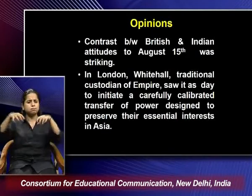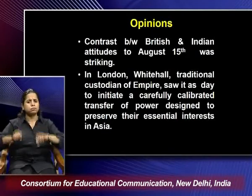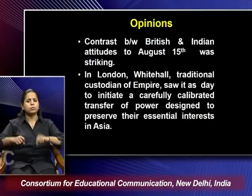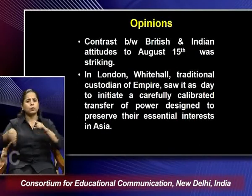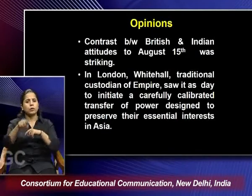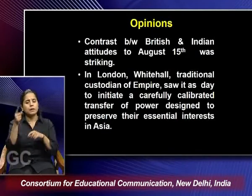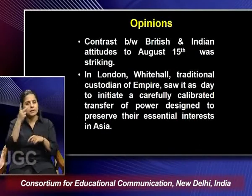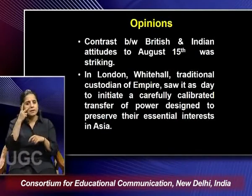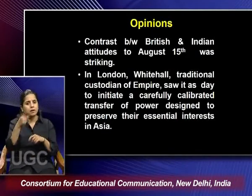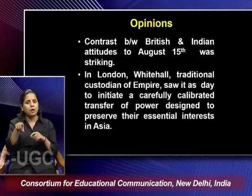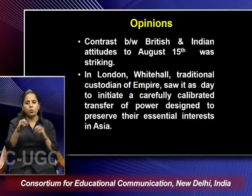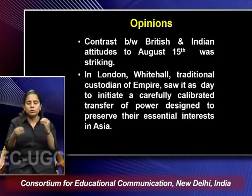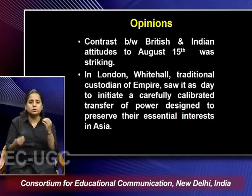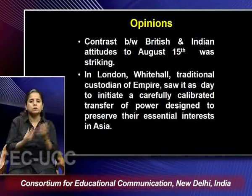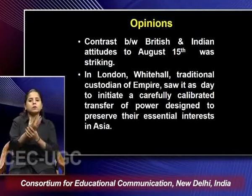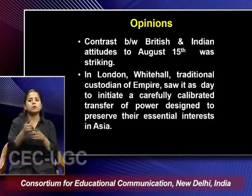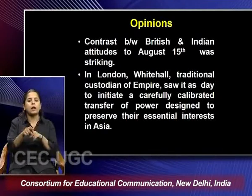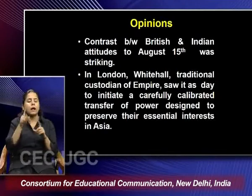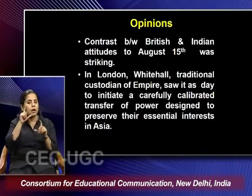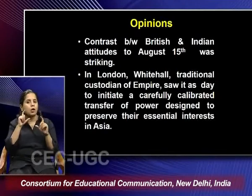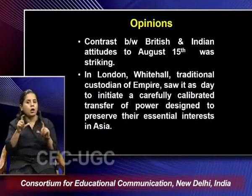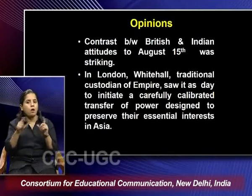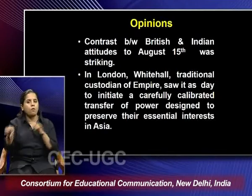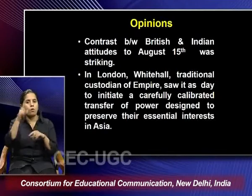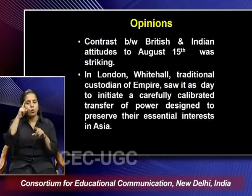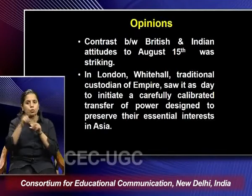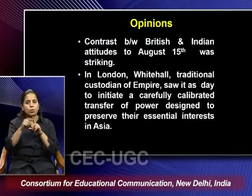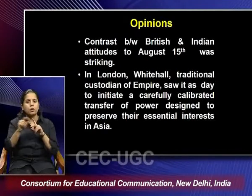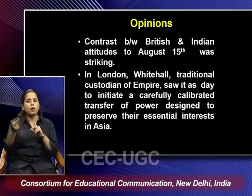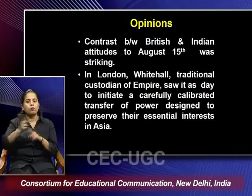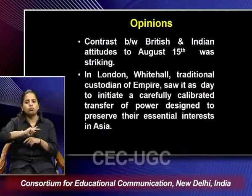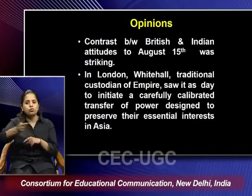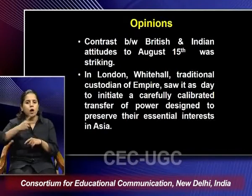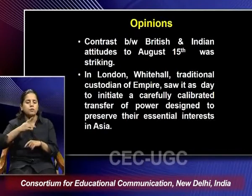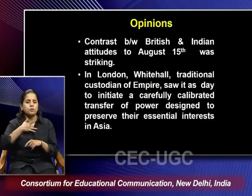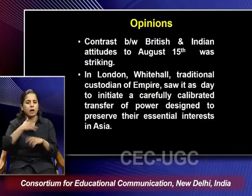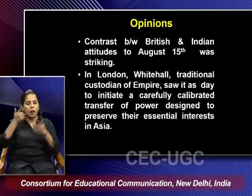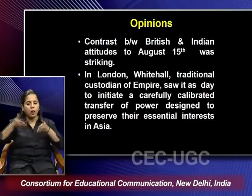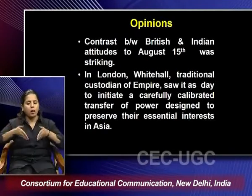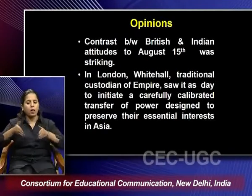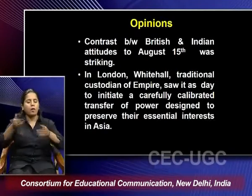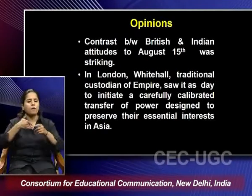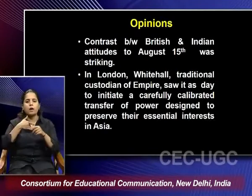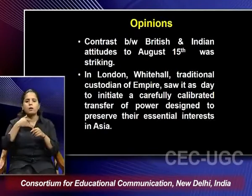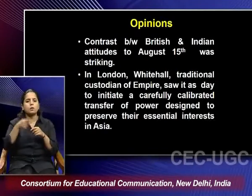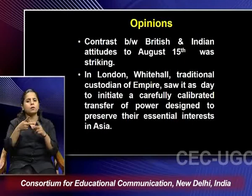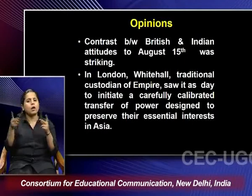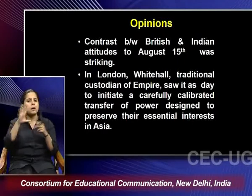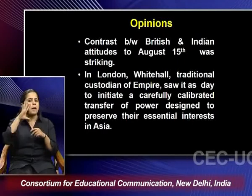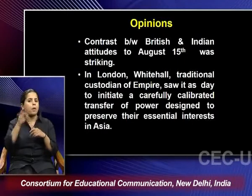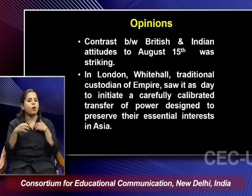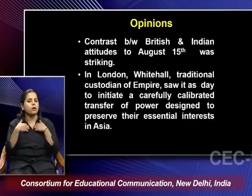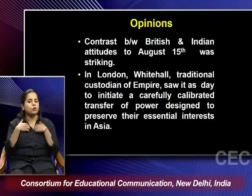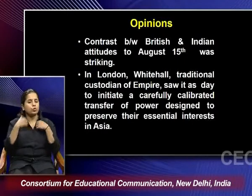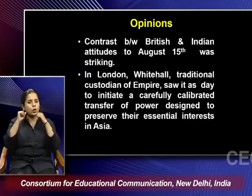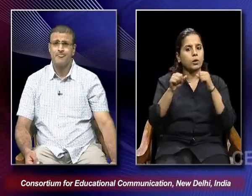as a day to initiate a carefully calibrated transfer of power which was designed to preserve their essential interests